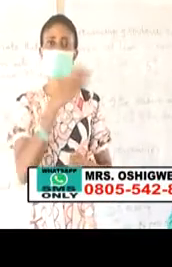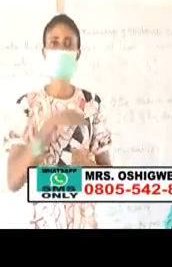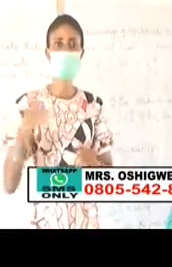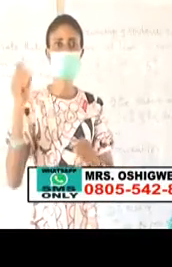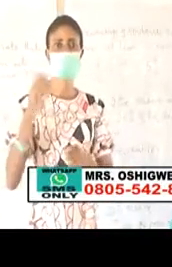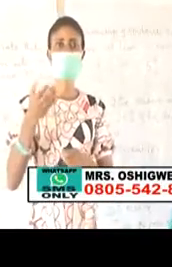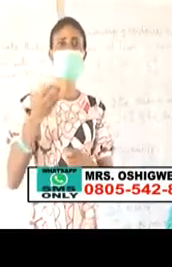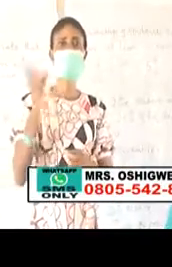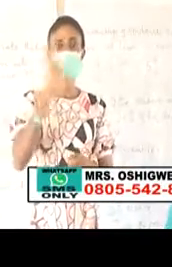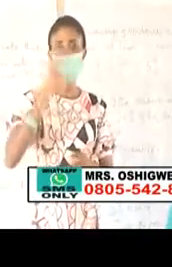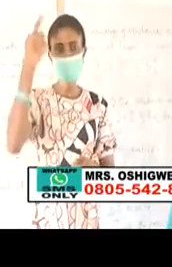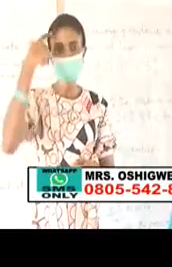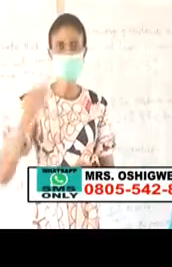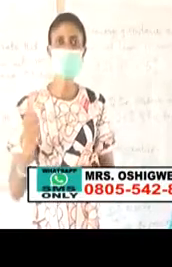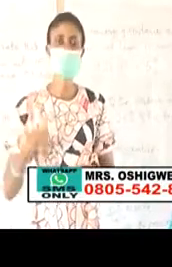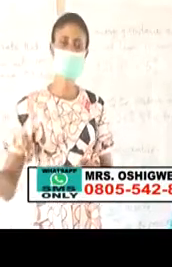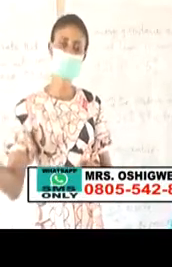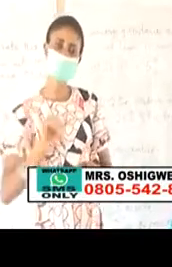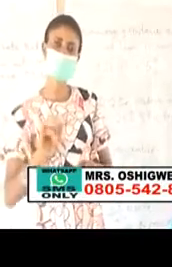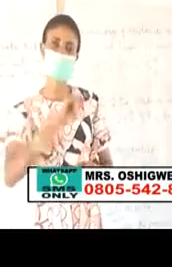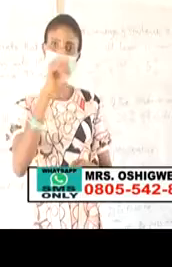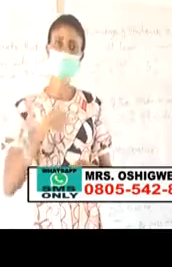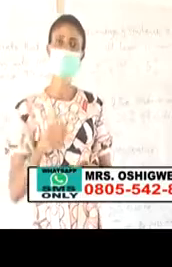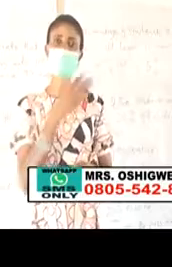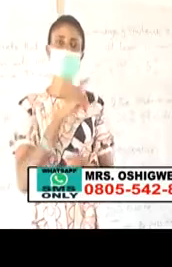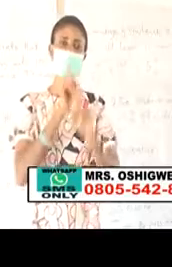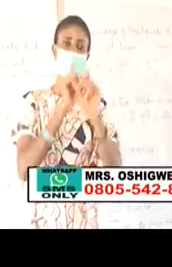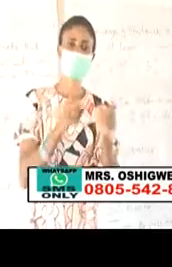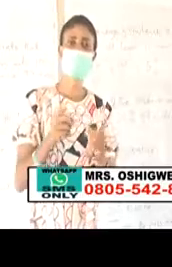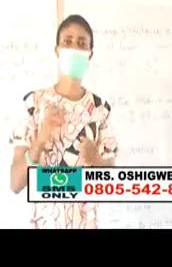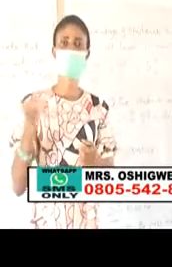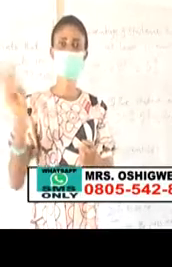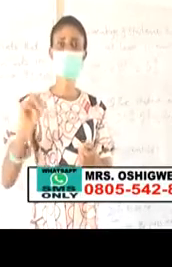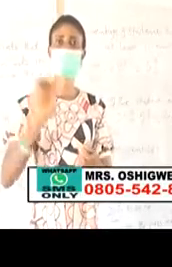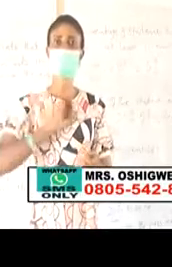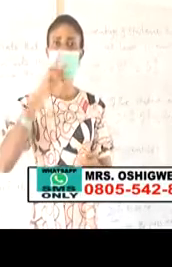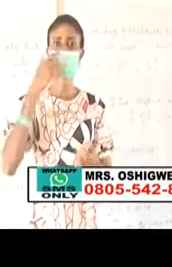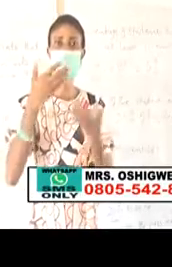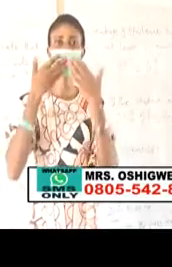start answering them. So with this, I say thank you for listening.